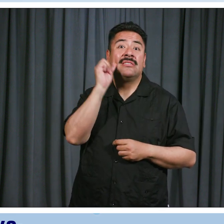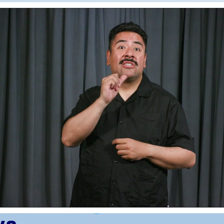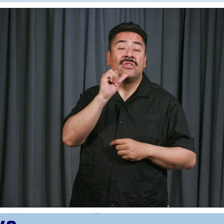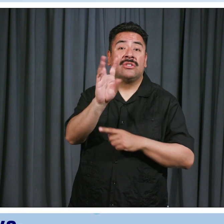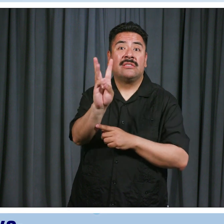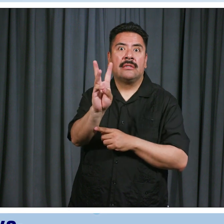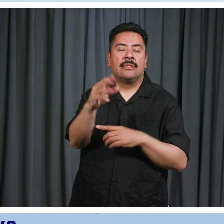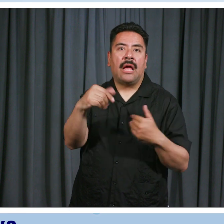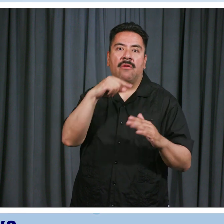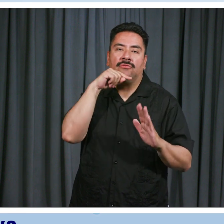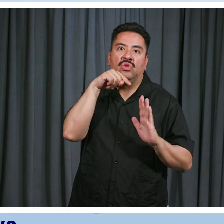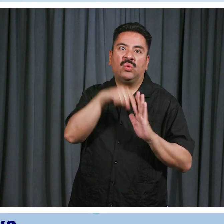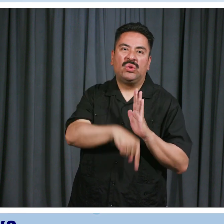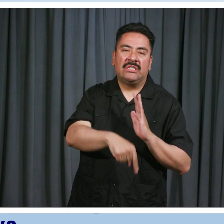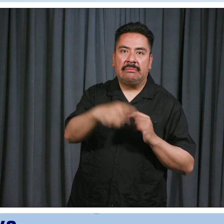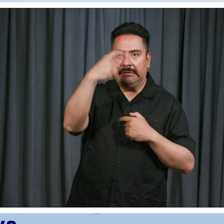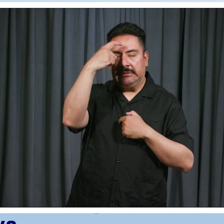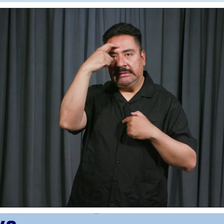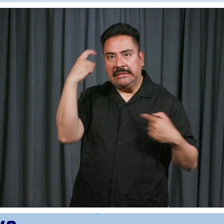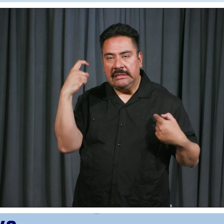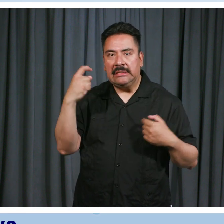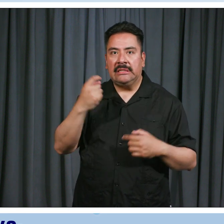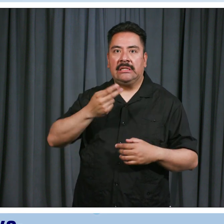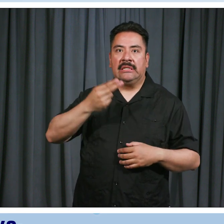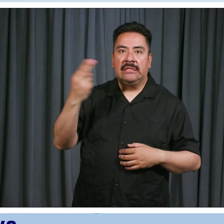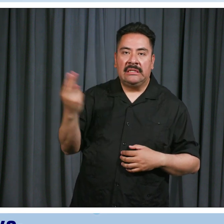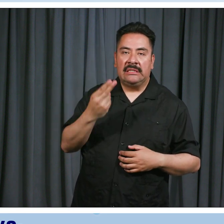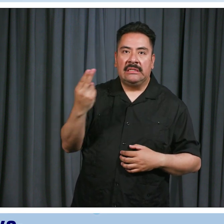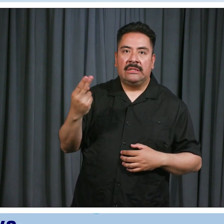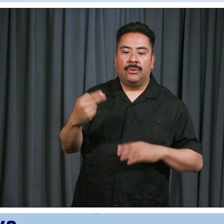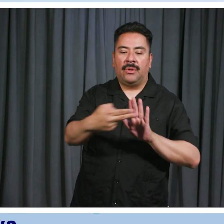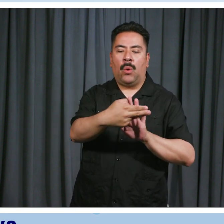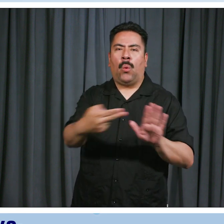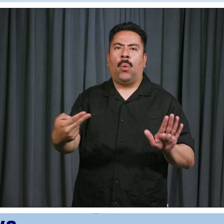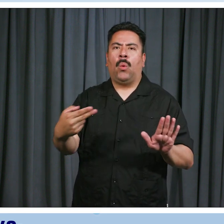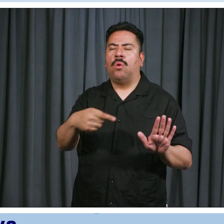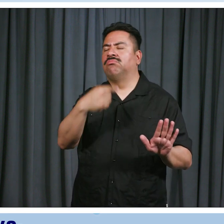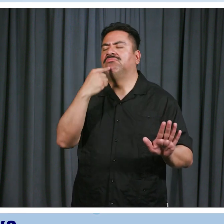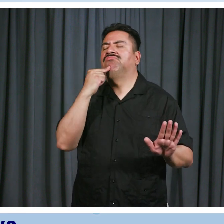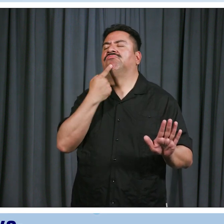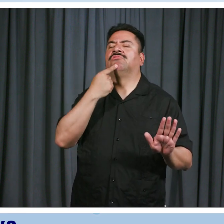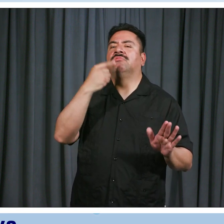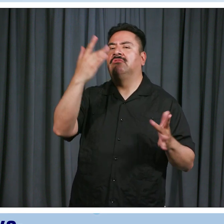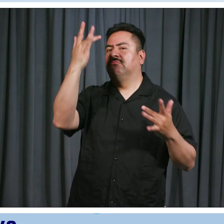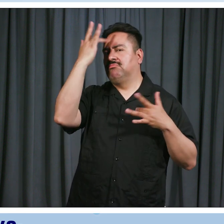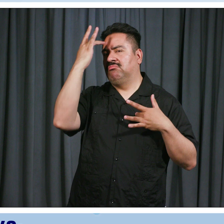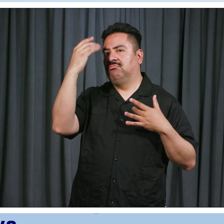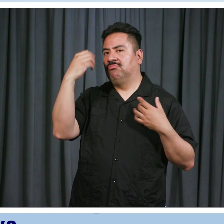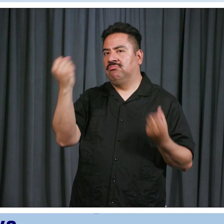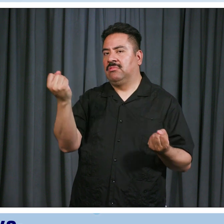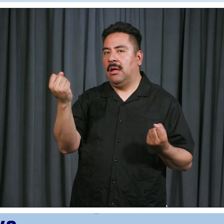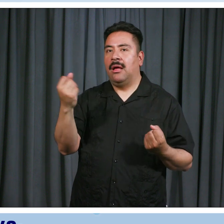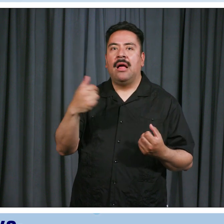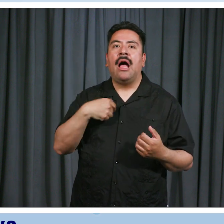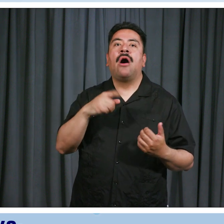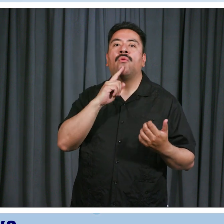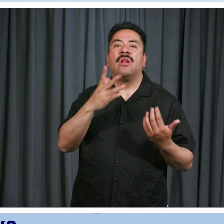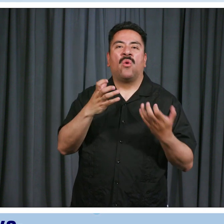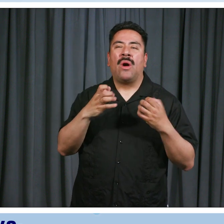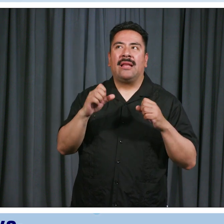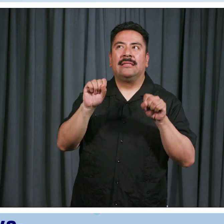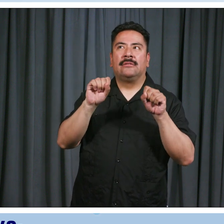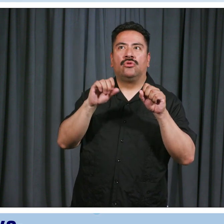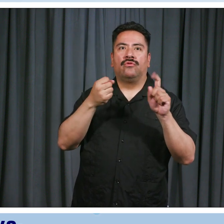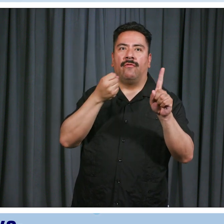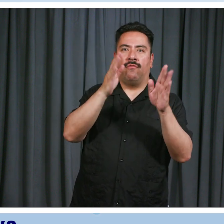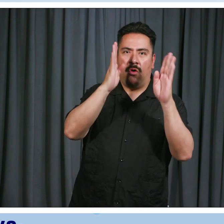deep trauma history, and thus were pathologized to having serious mental illnesses. So I really wanted to do system work. I think what I would